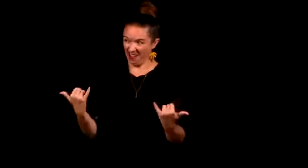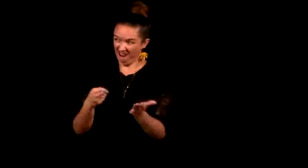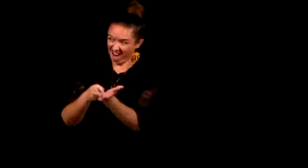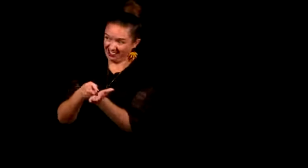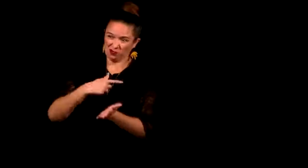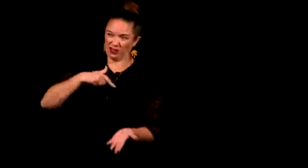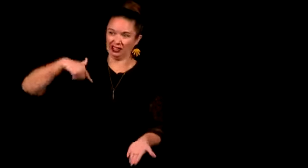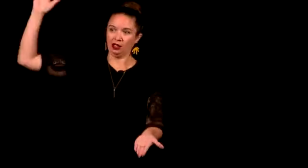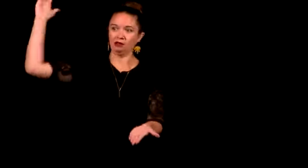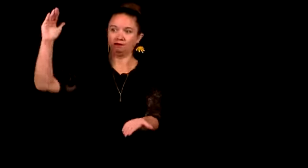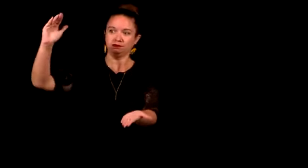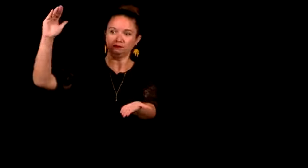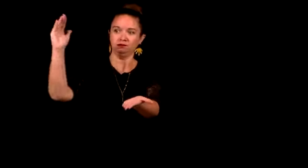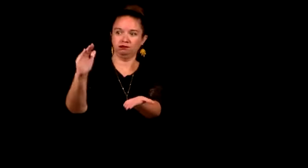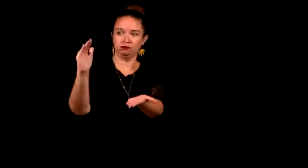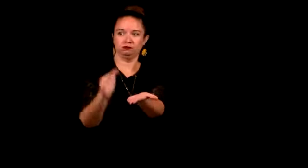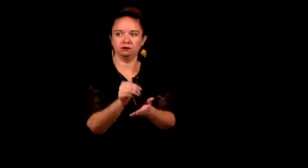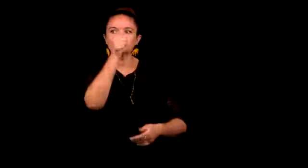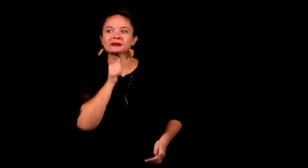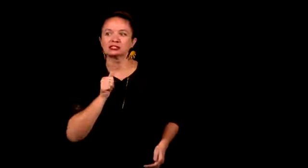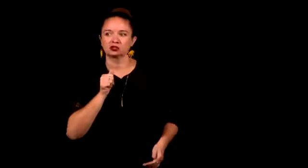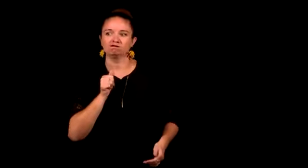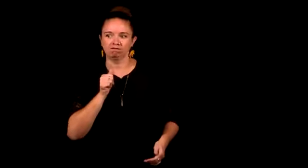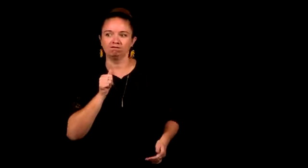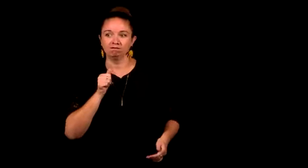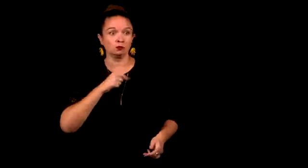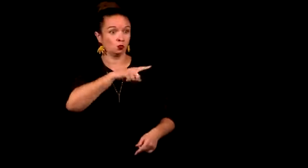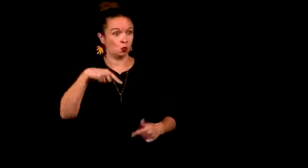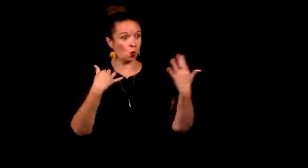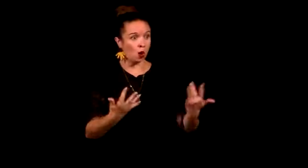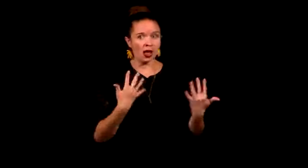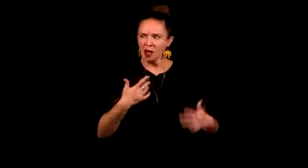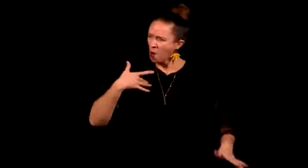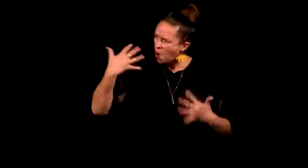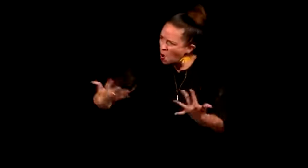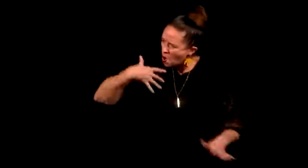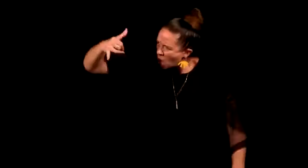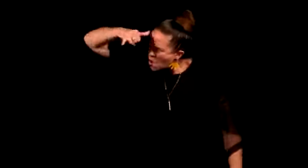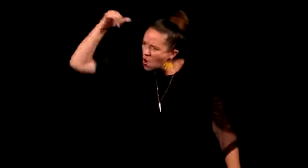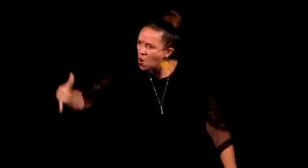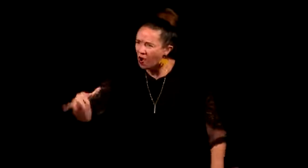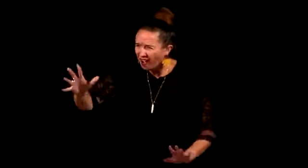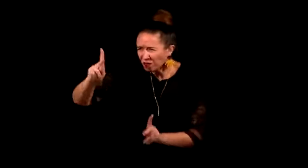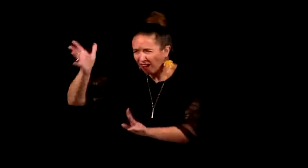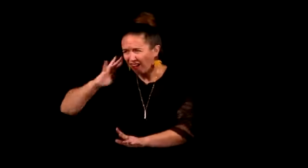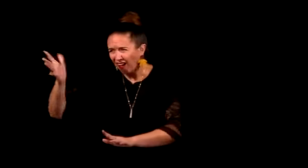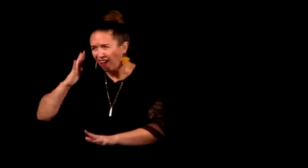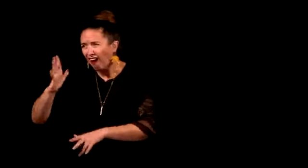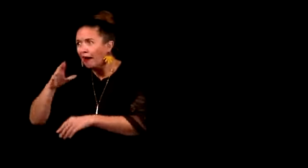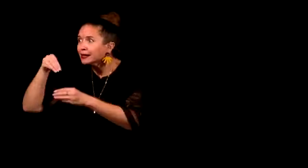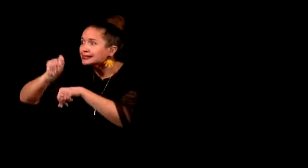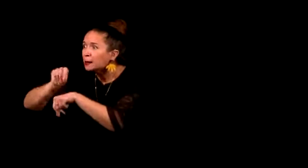quick. It's not the same. We need, and technology has really lessened our patience.